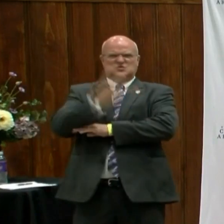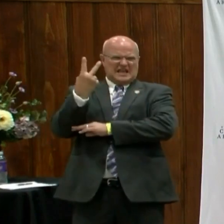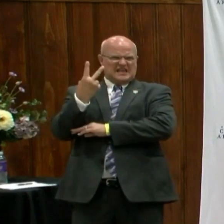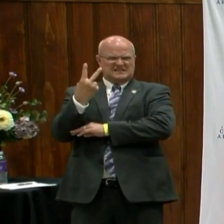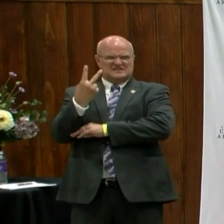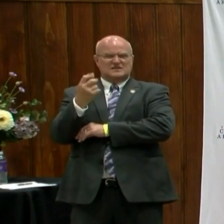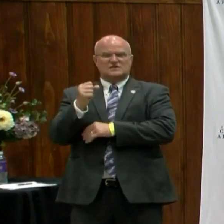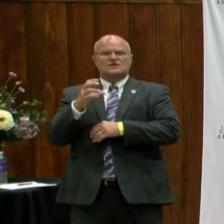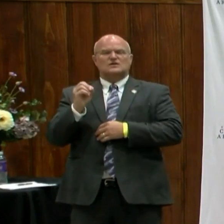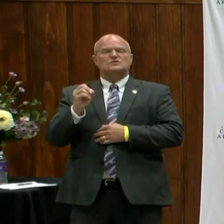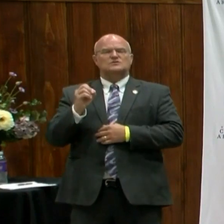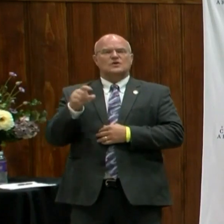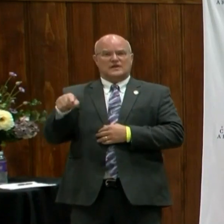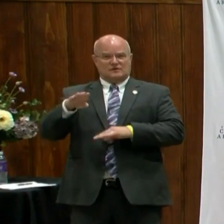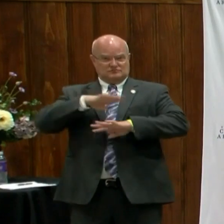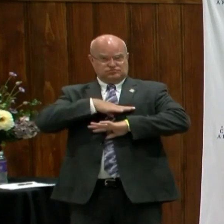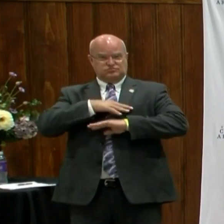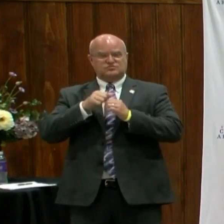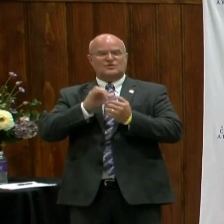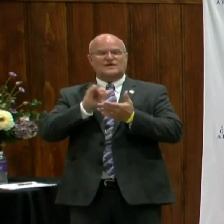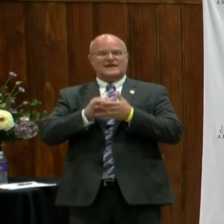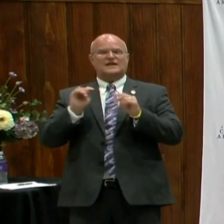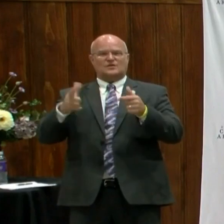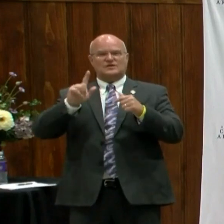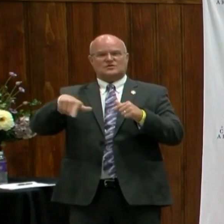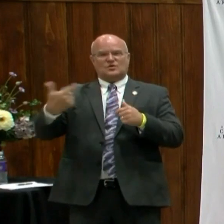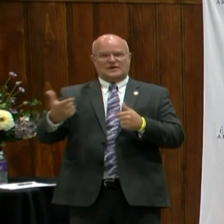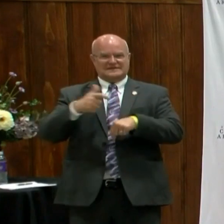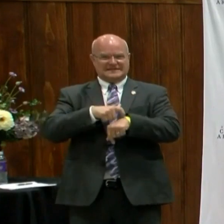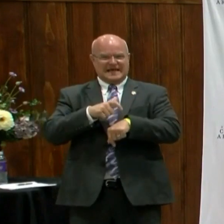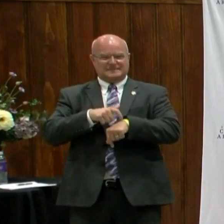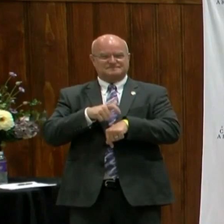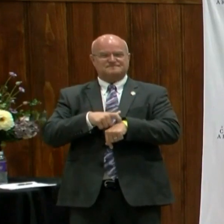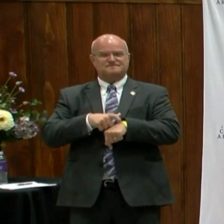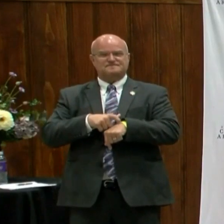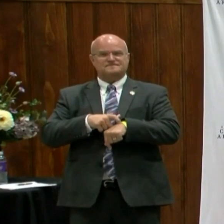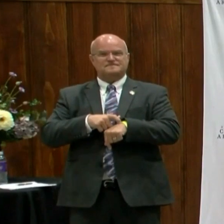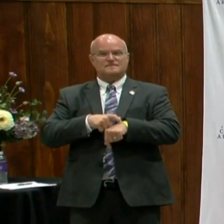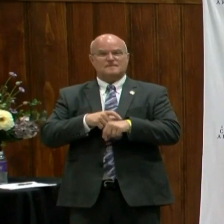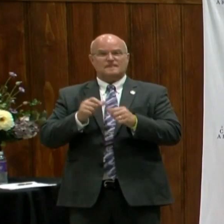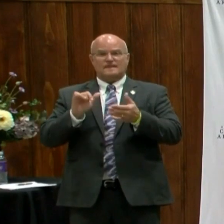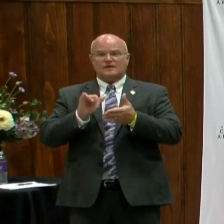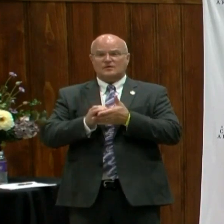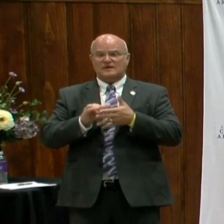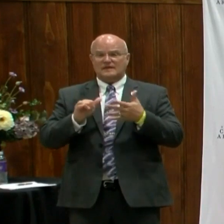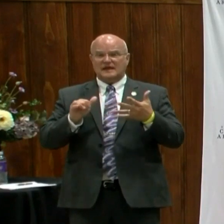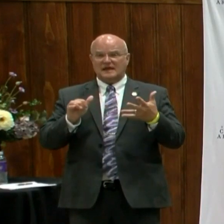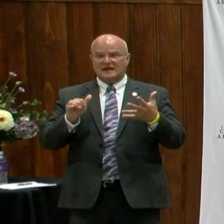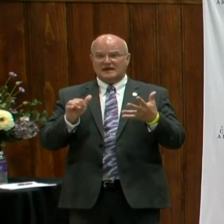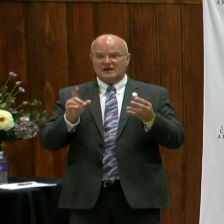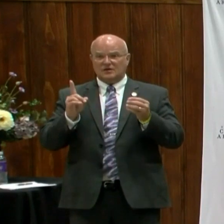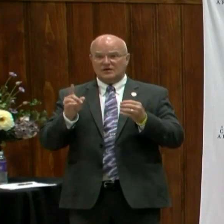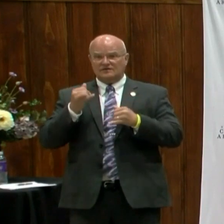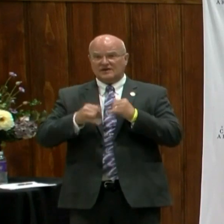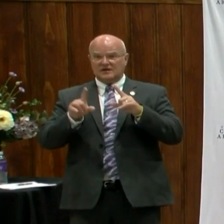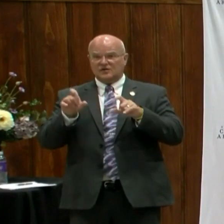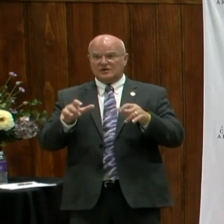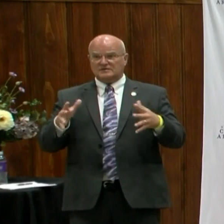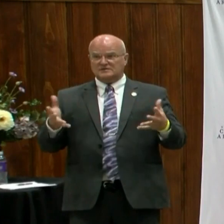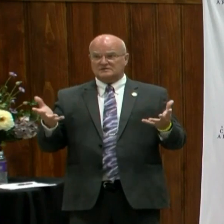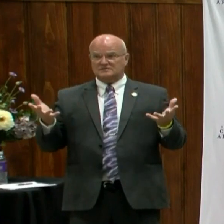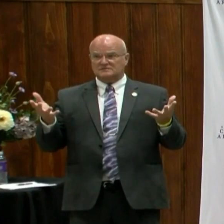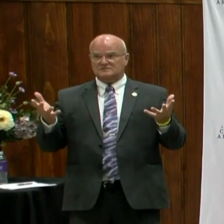days. And so they were pleased with that quick turnaround. With that, is there one final